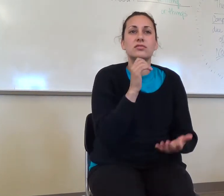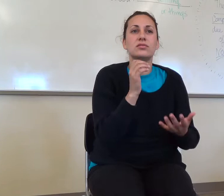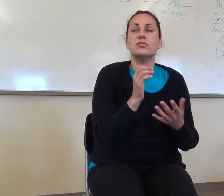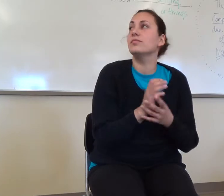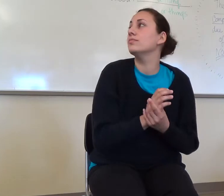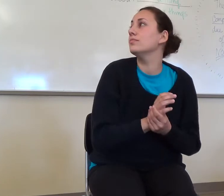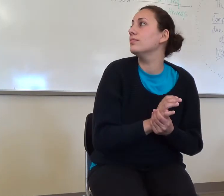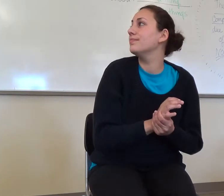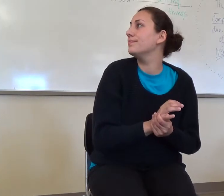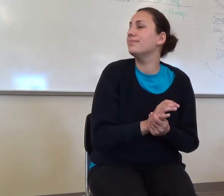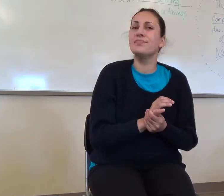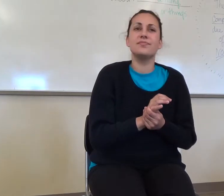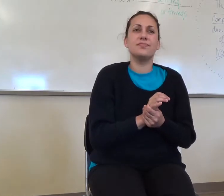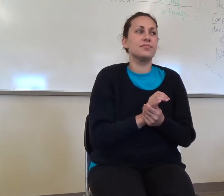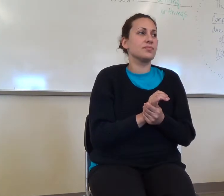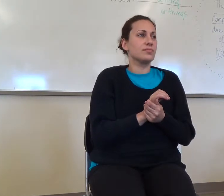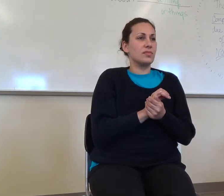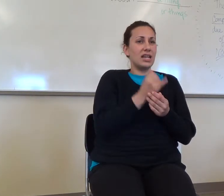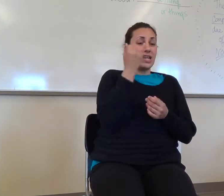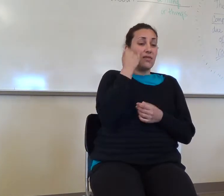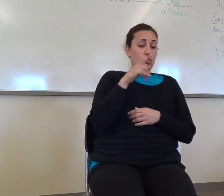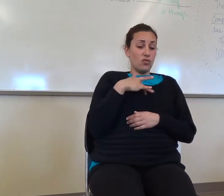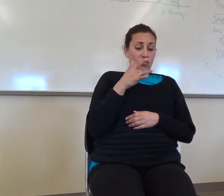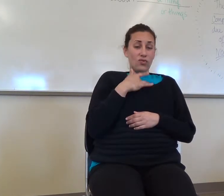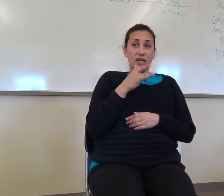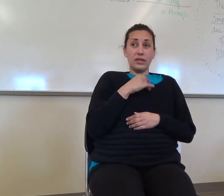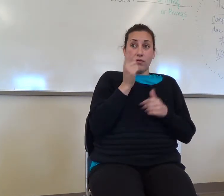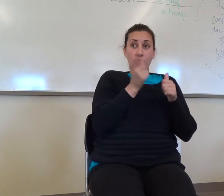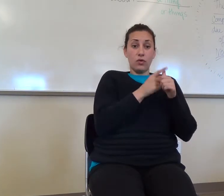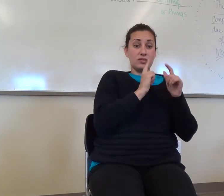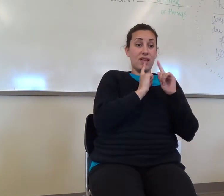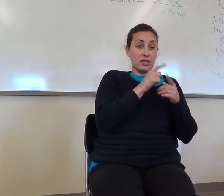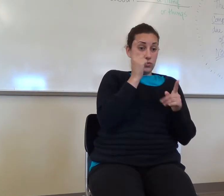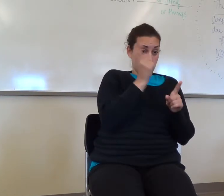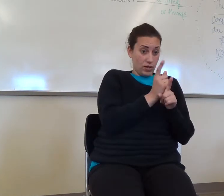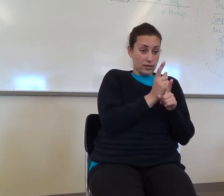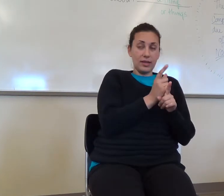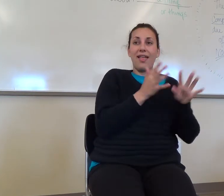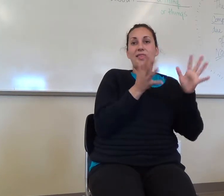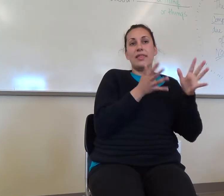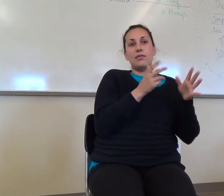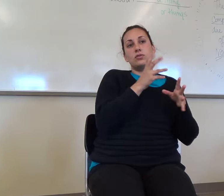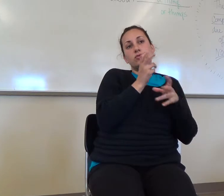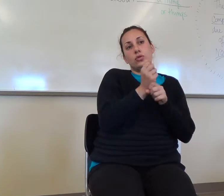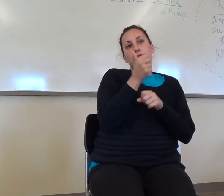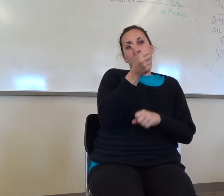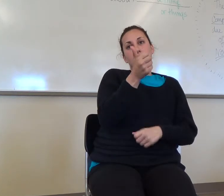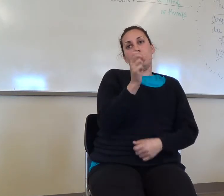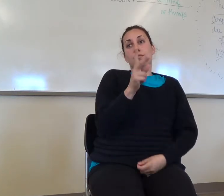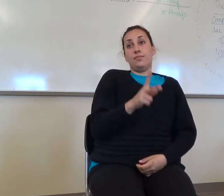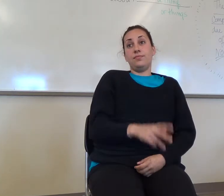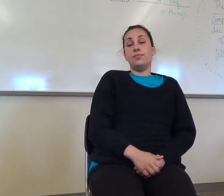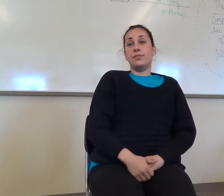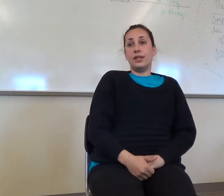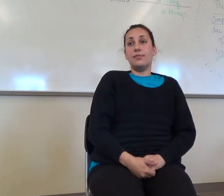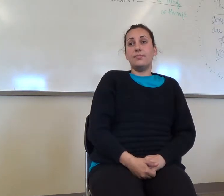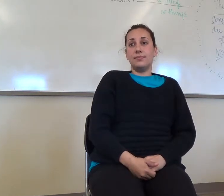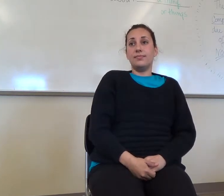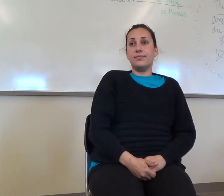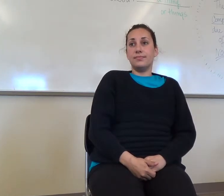don't correct something if what you have here is also right. This isn't the only way to say that. If that's what you put down, that's right. There